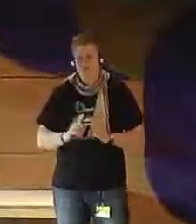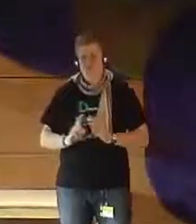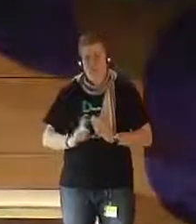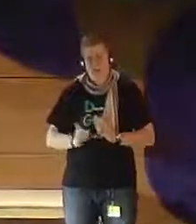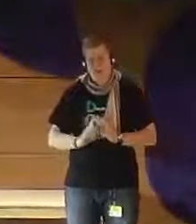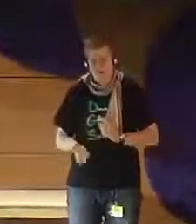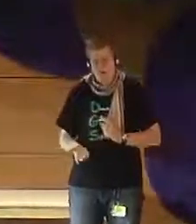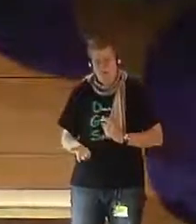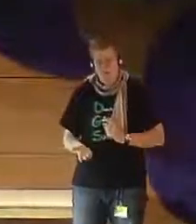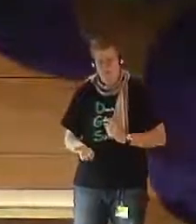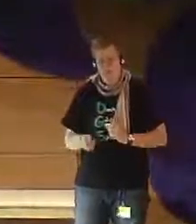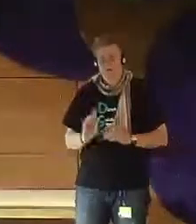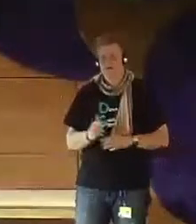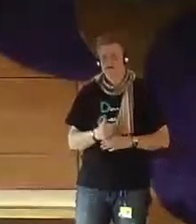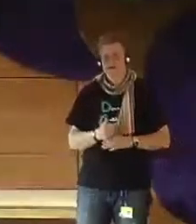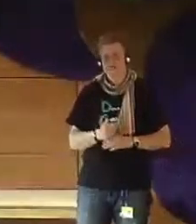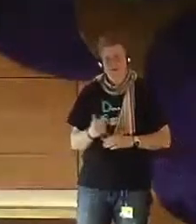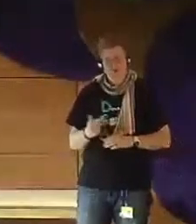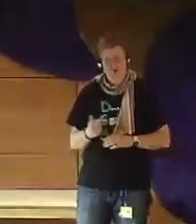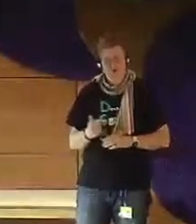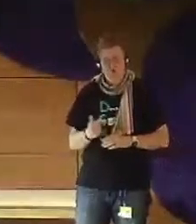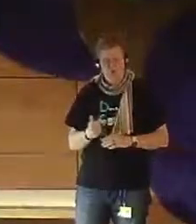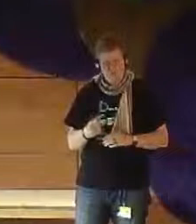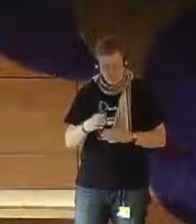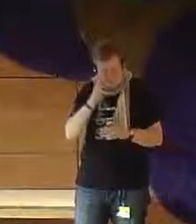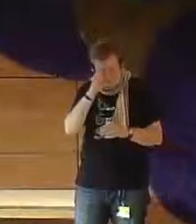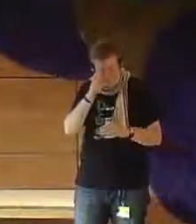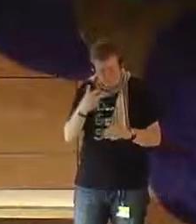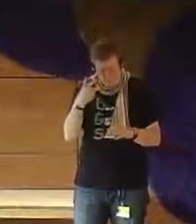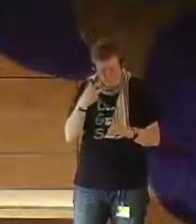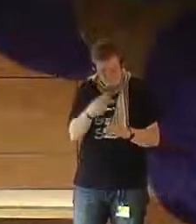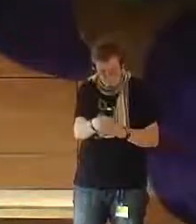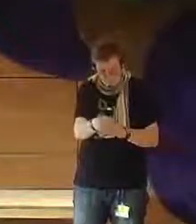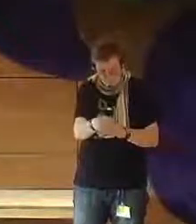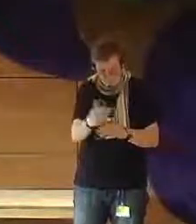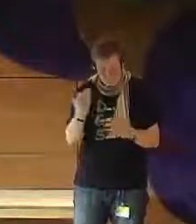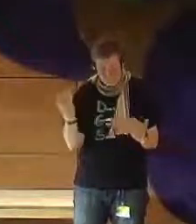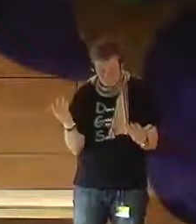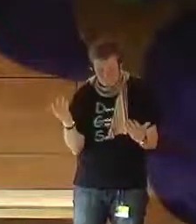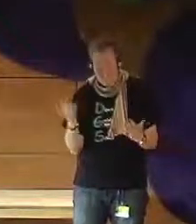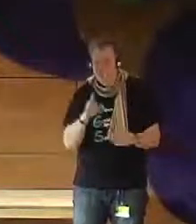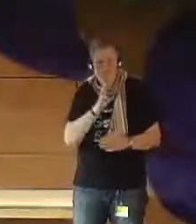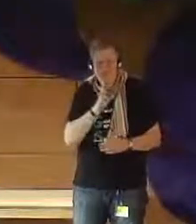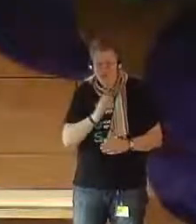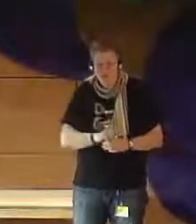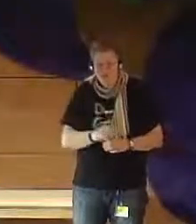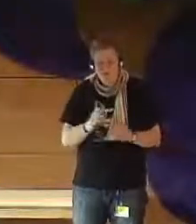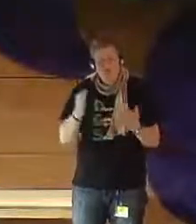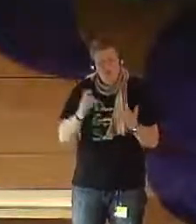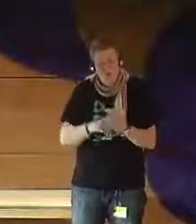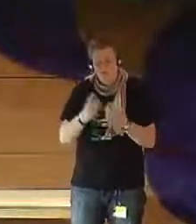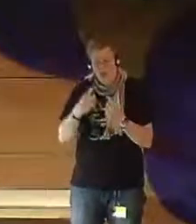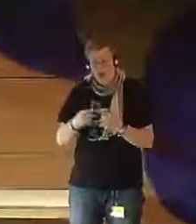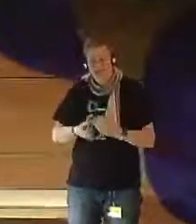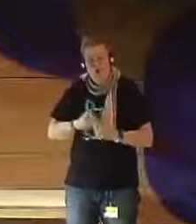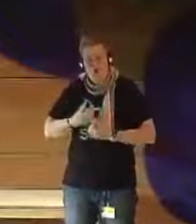boy, you need other hormones to produce sperm. And part of that enlarges the testicles. So if you just give